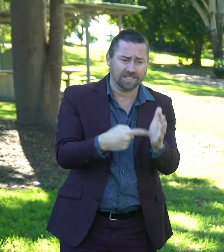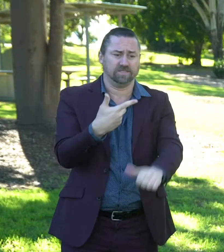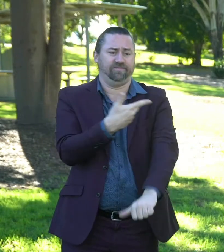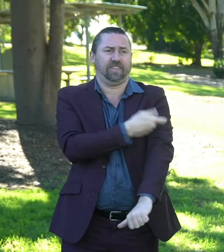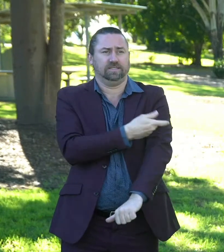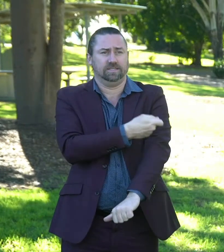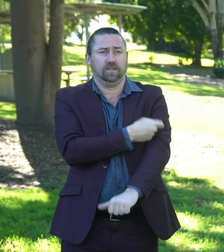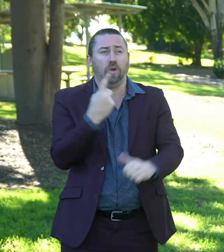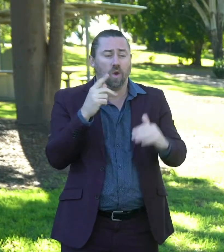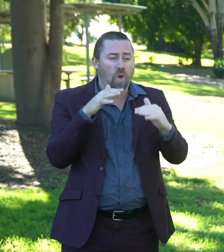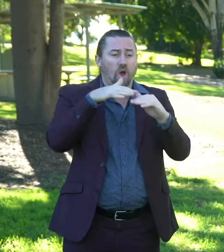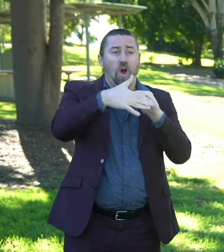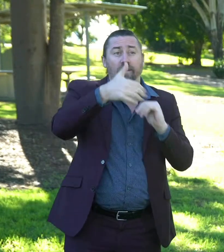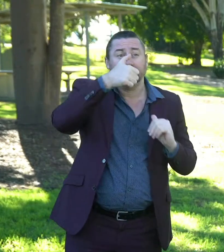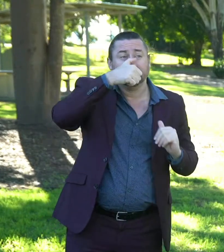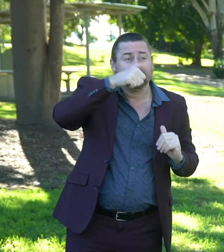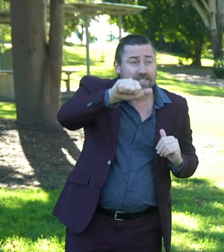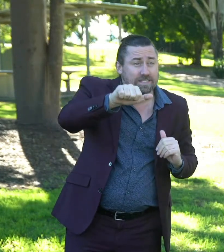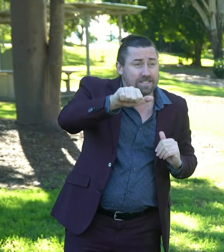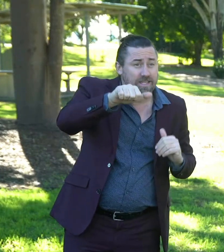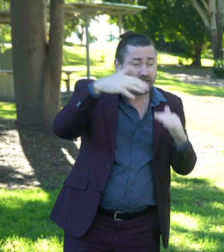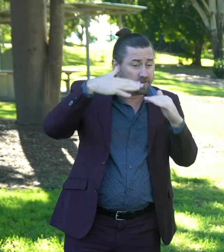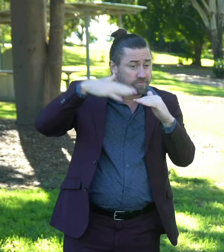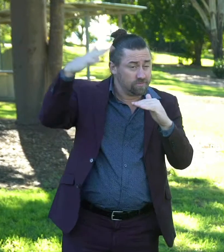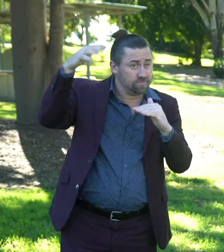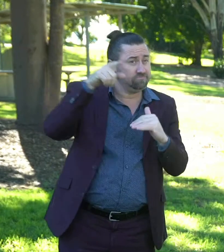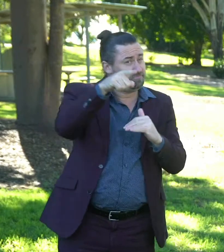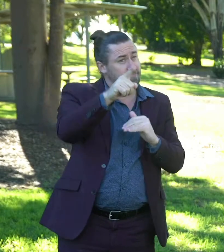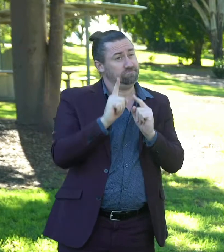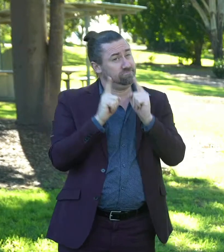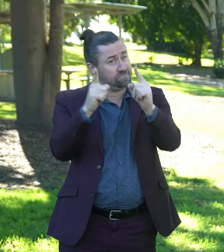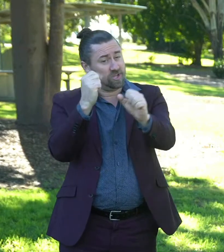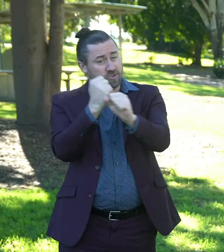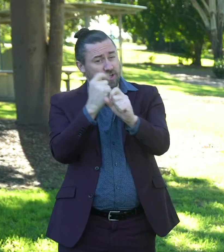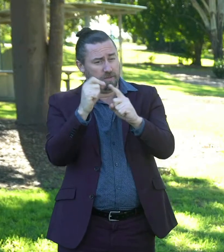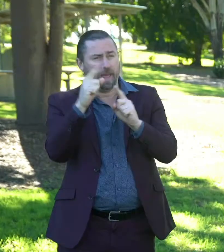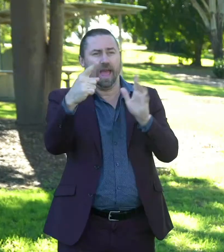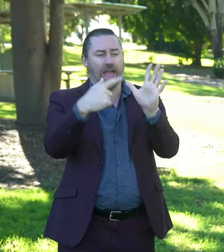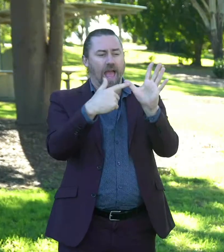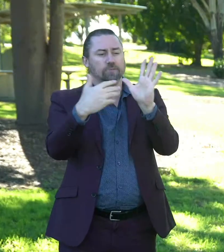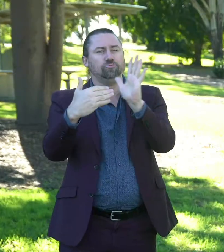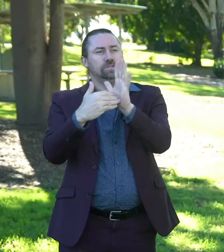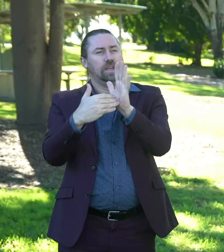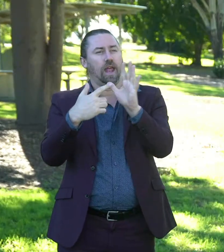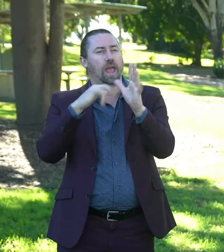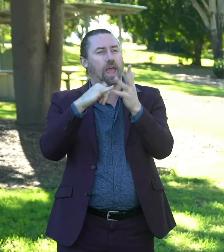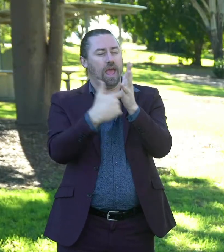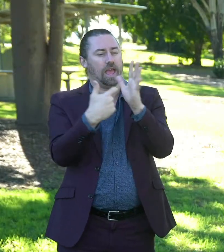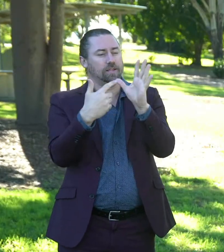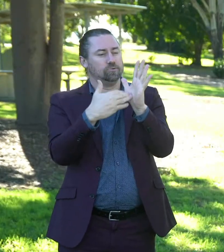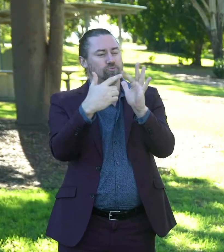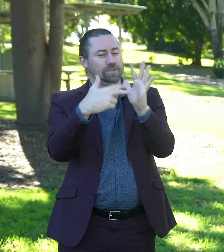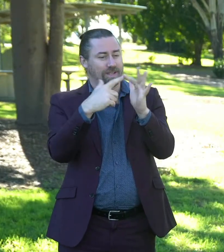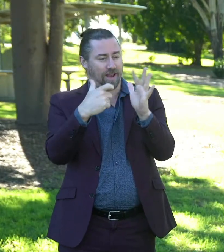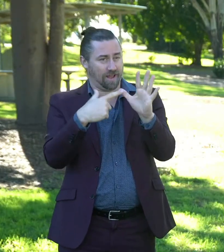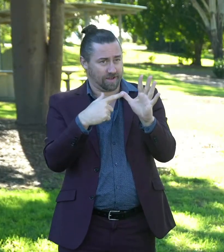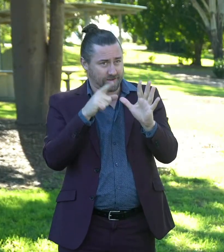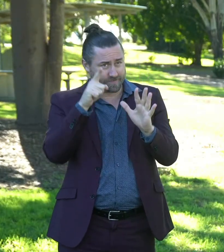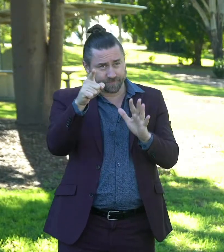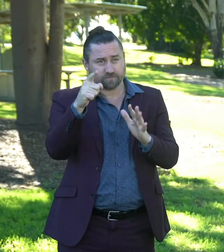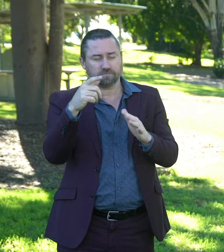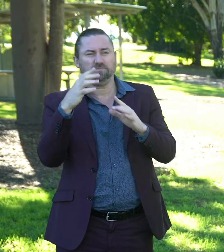is 60 years of age or over should go and get the AstraZeneca from their GP or from a